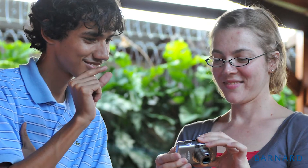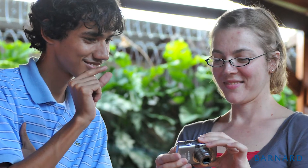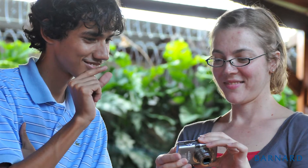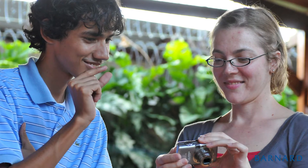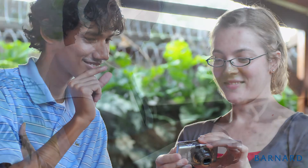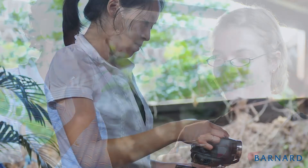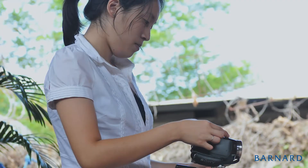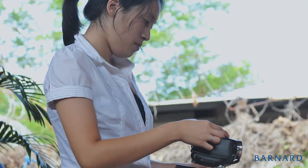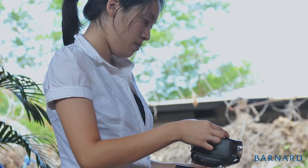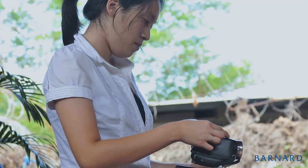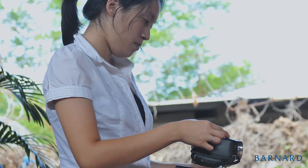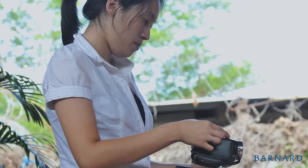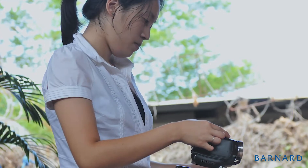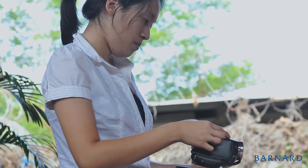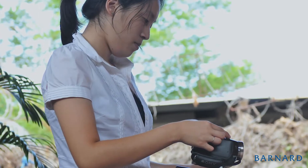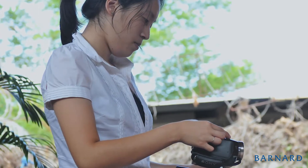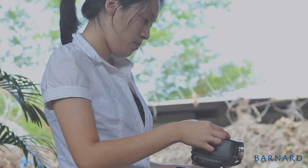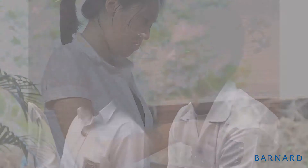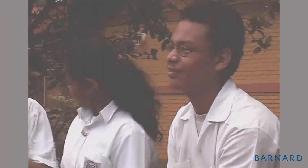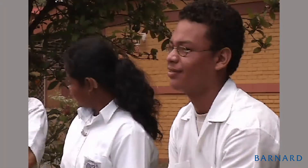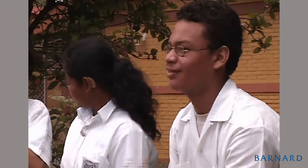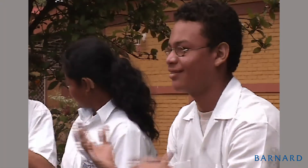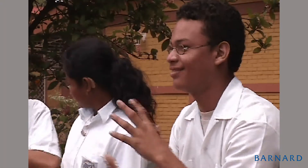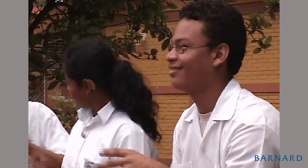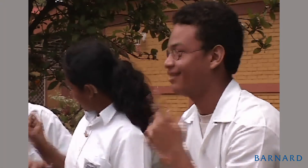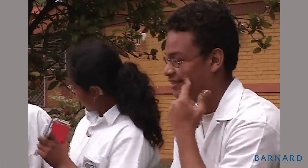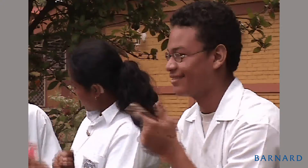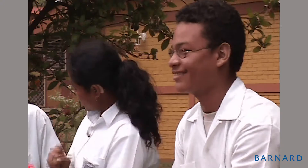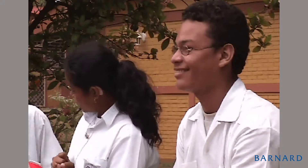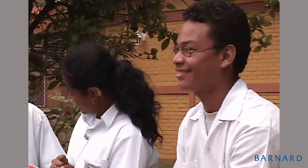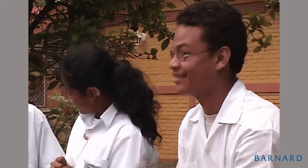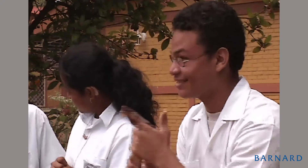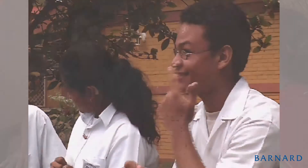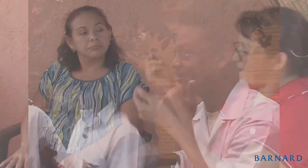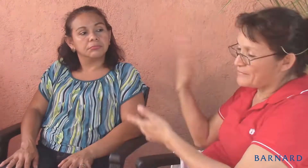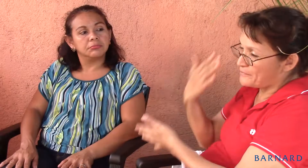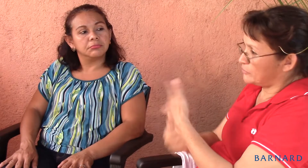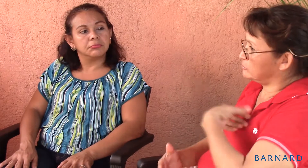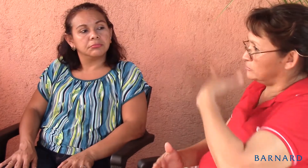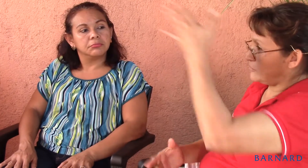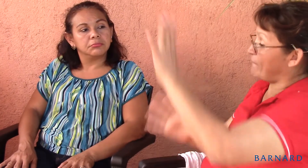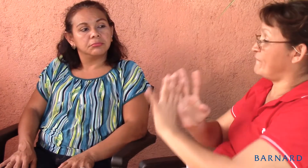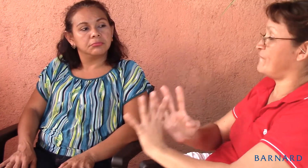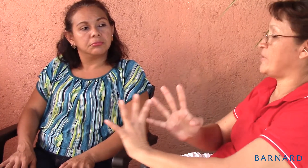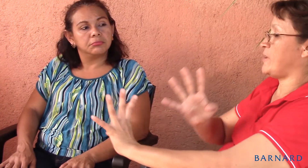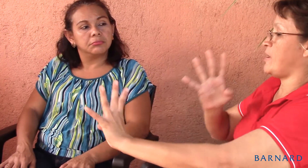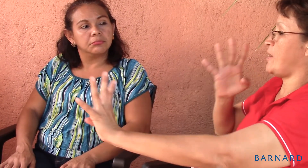Barnard students, and we'll videotape different people in the community in a way that lets us capture how the language changed over time.